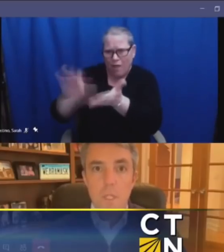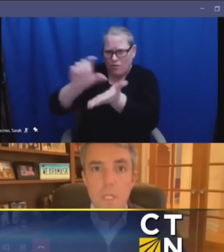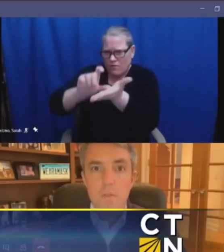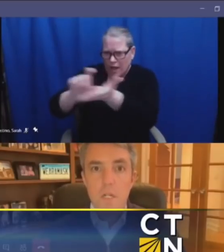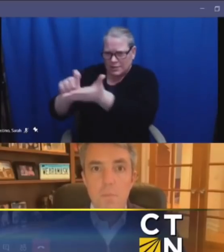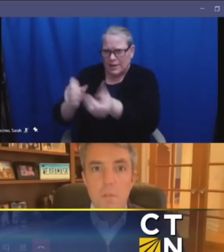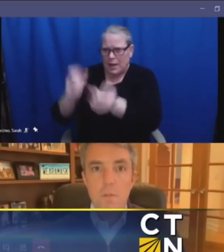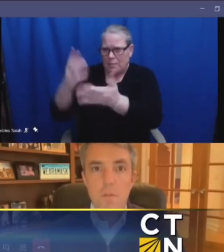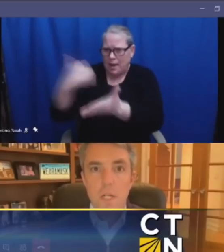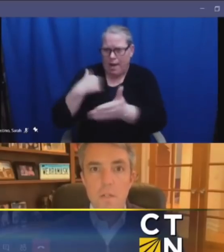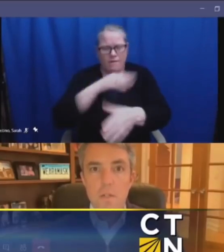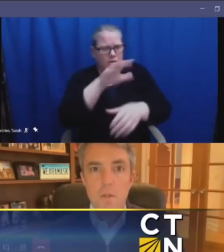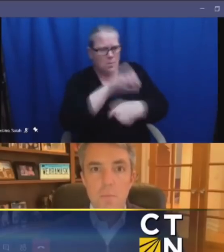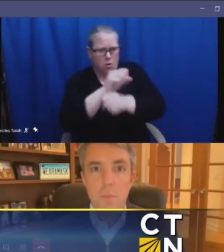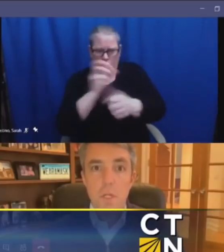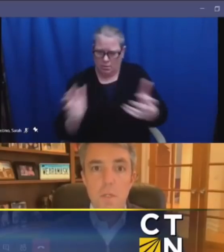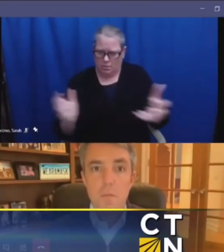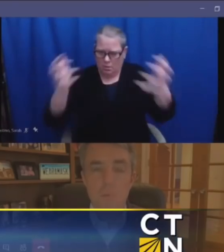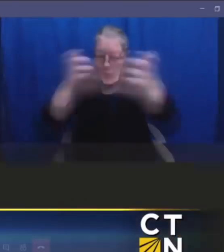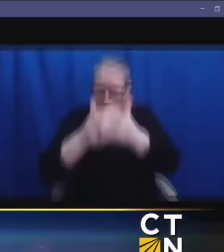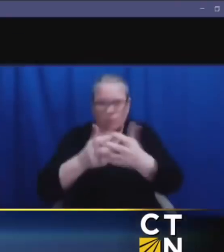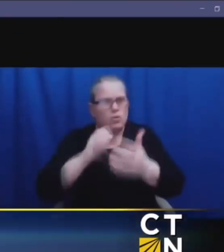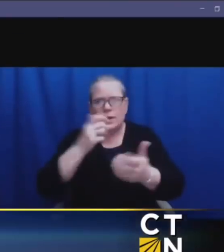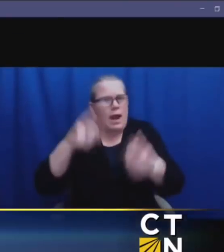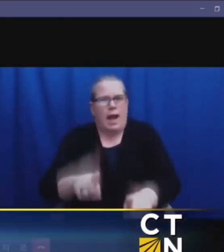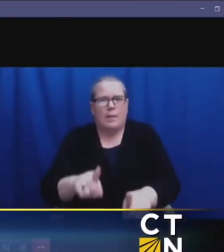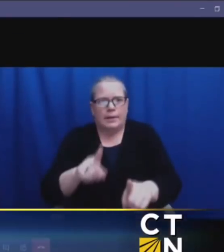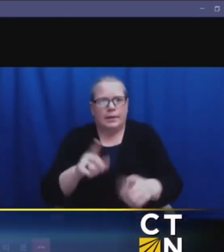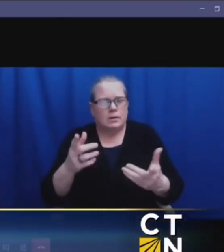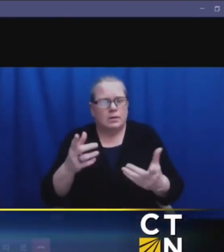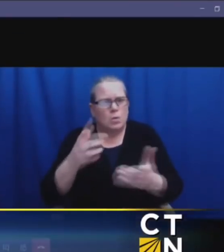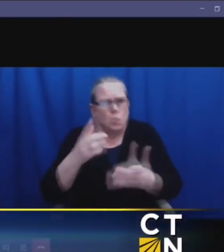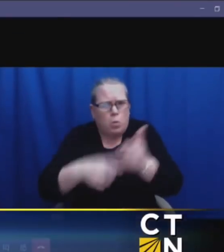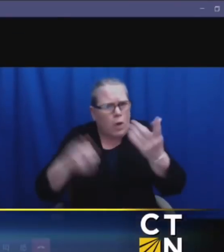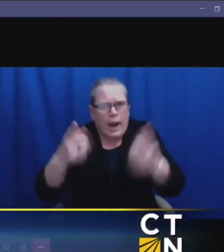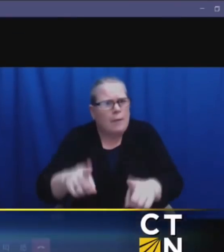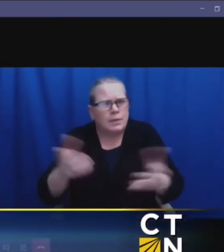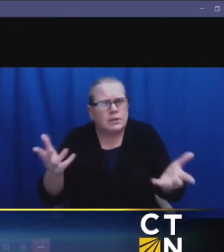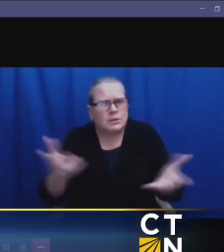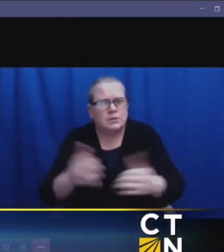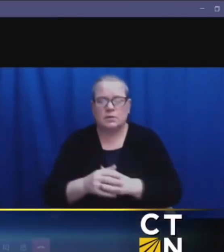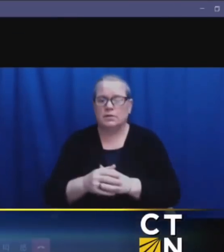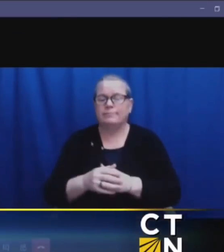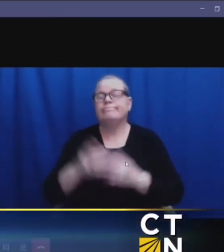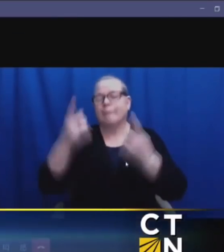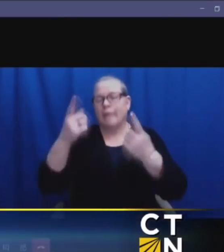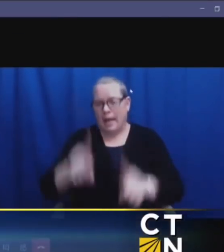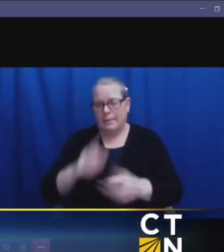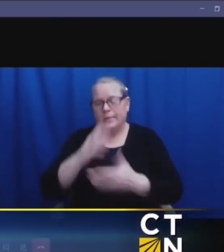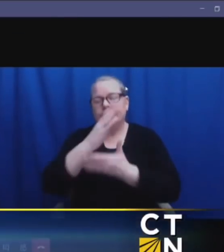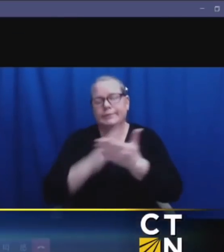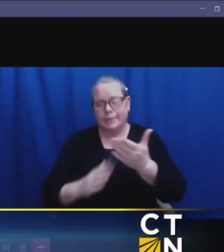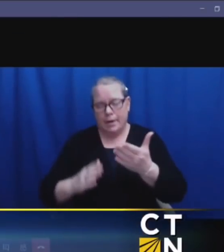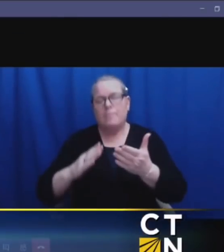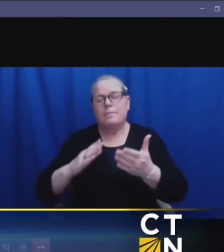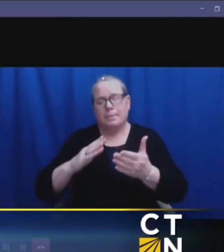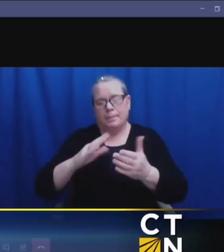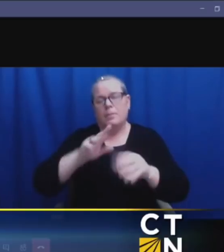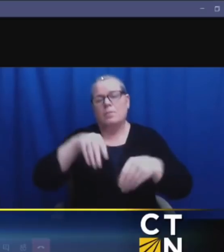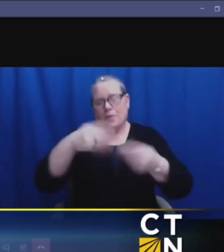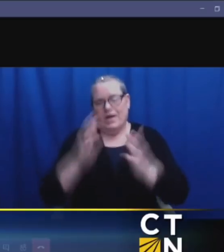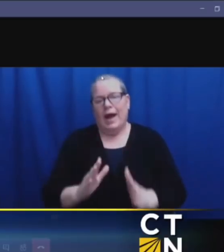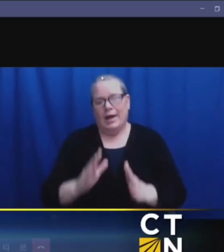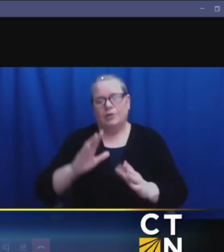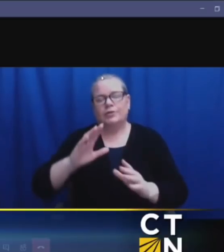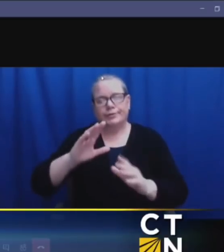Yeah, we did have a couple of providers who booked more appointments than they had commitment for vaccine from the Department of Public Health. So that shouldn't